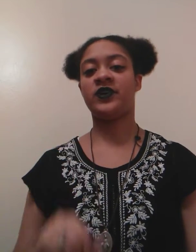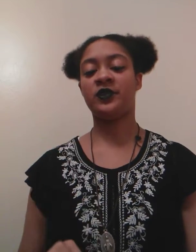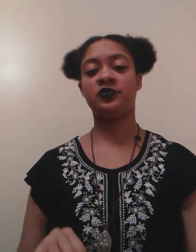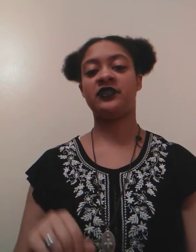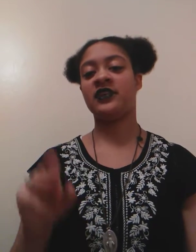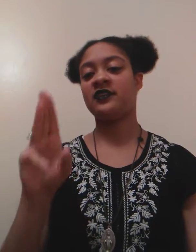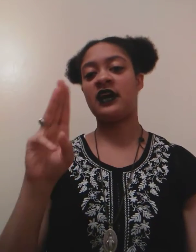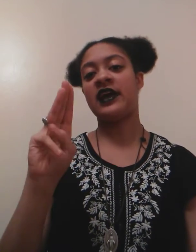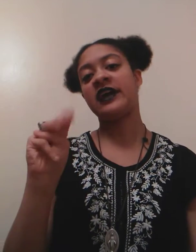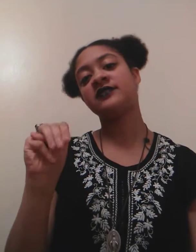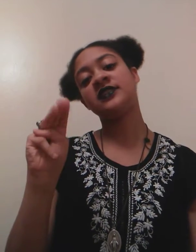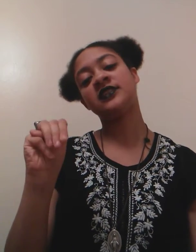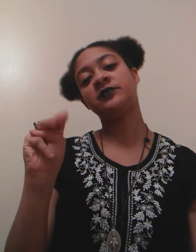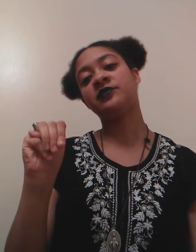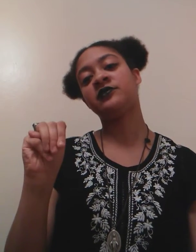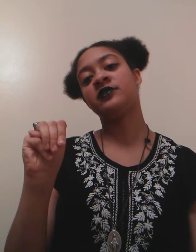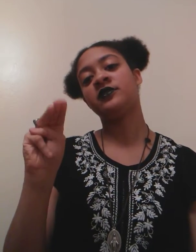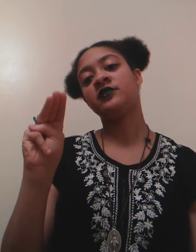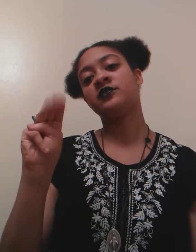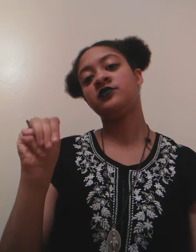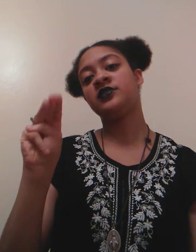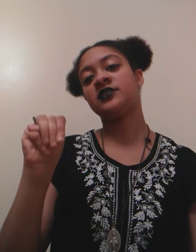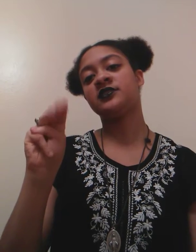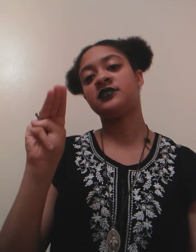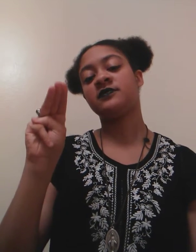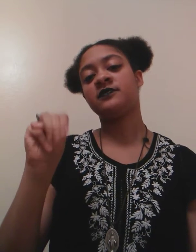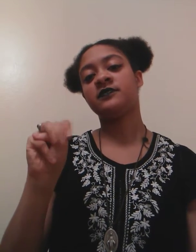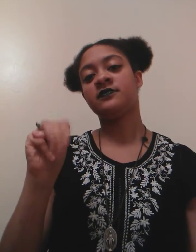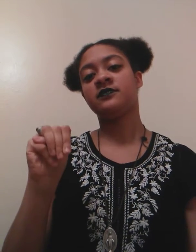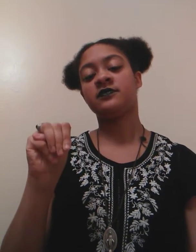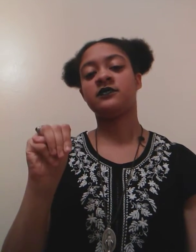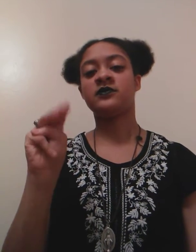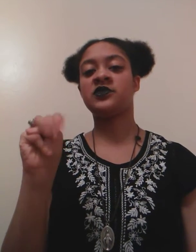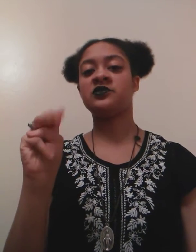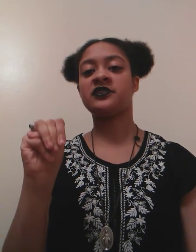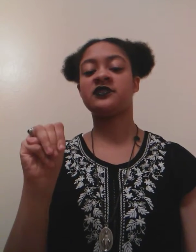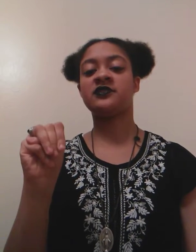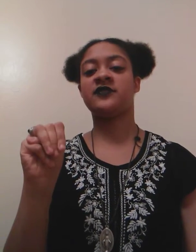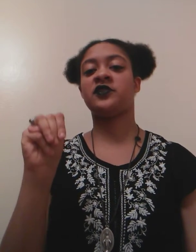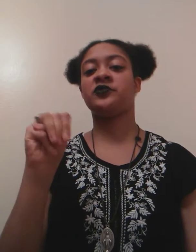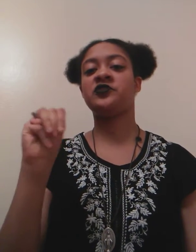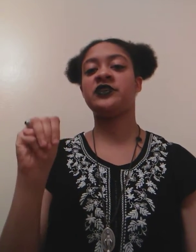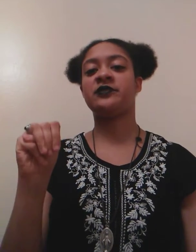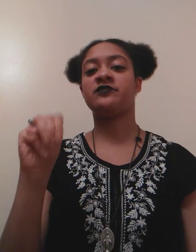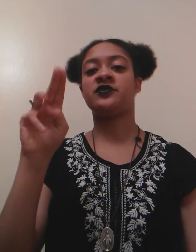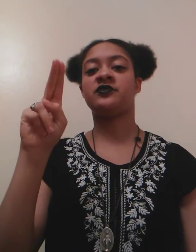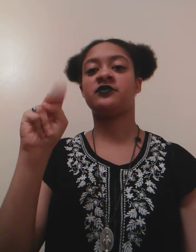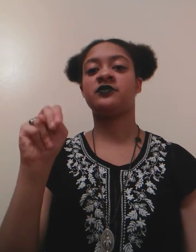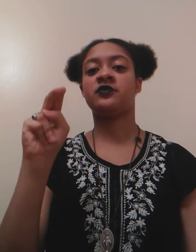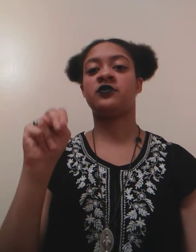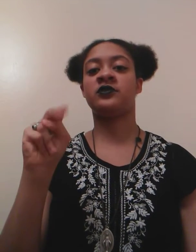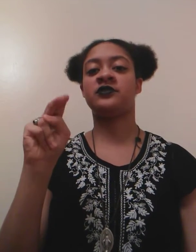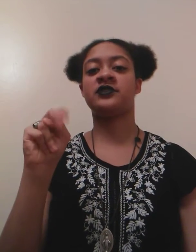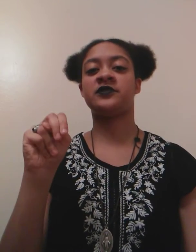Another quick thing, I have seen some people who just do this if they're doing 2 M's, or do this for